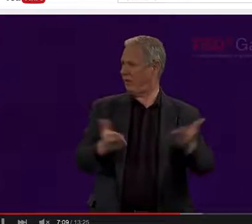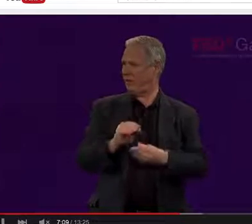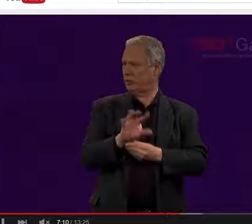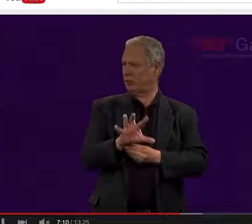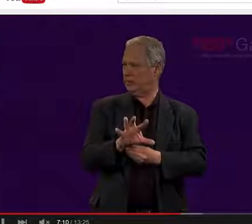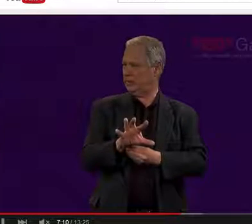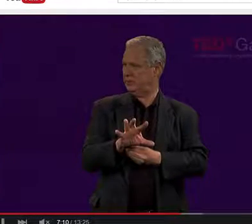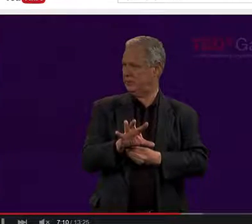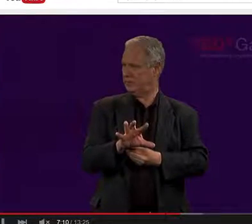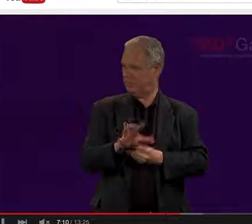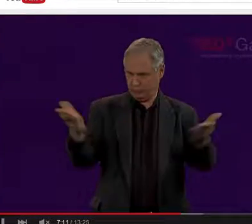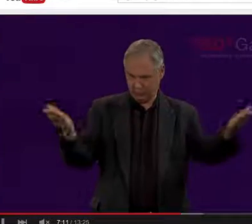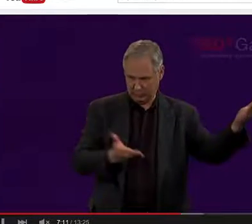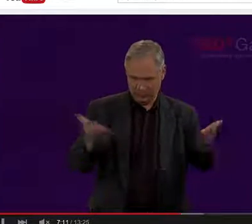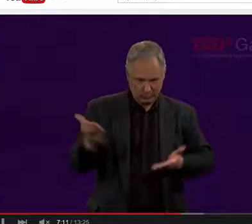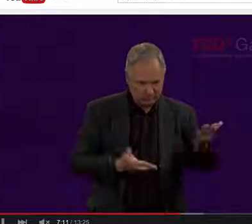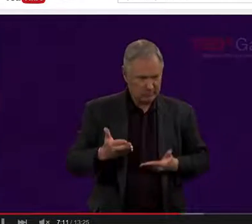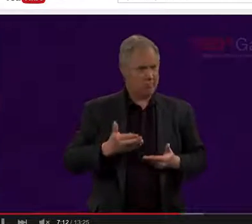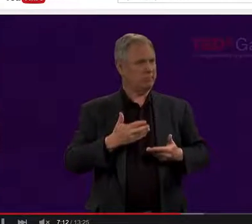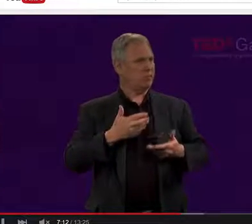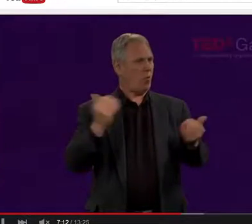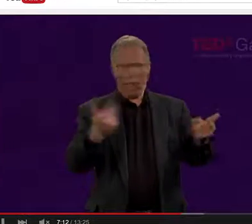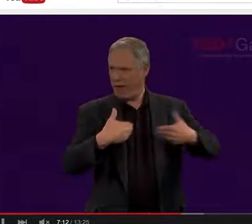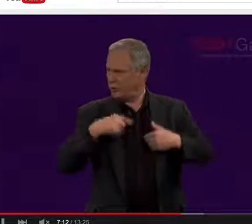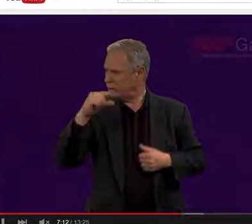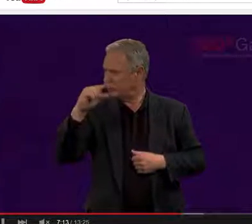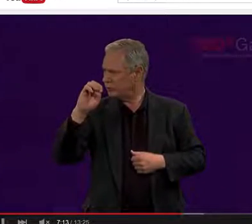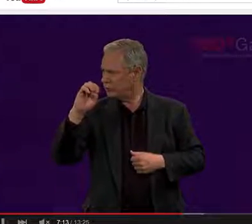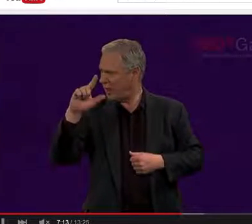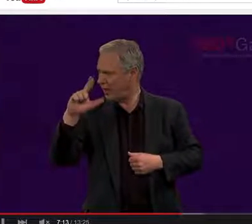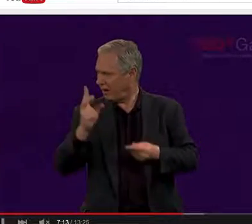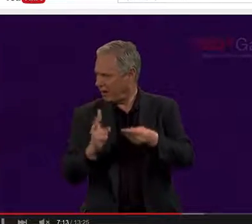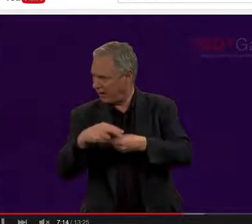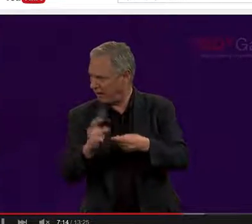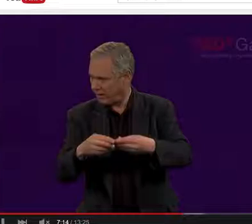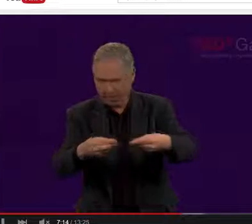so we discussed the lighting.